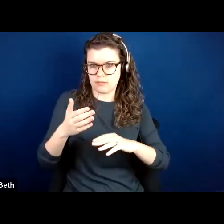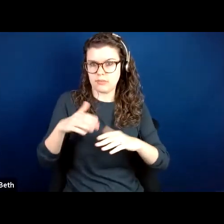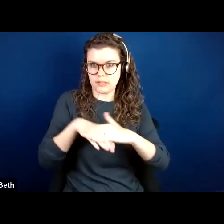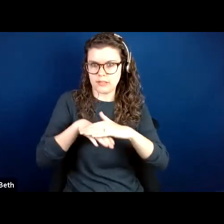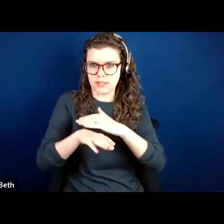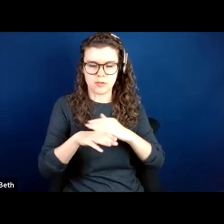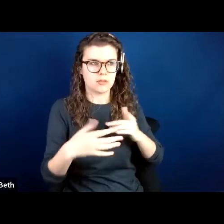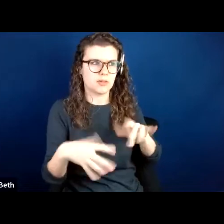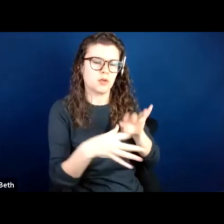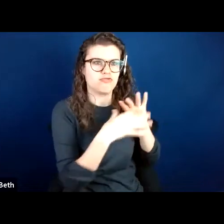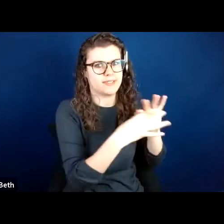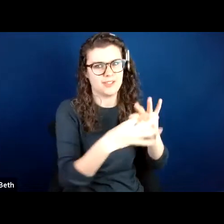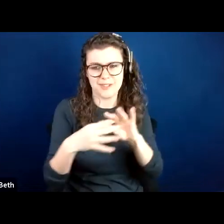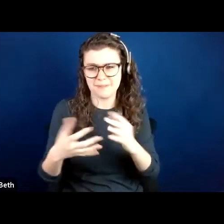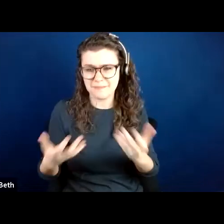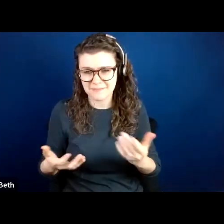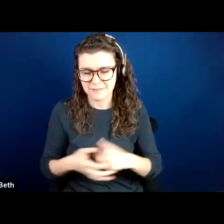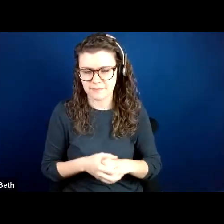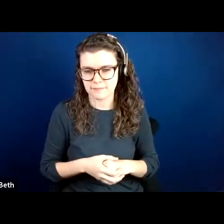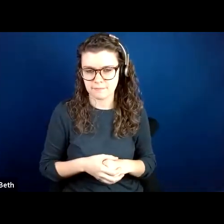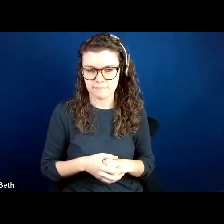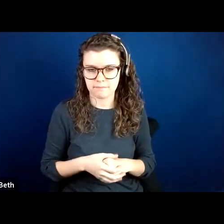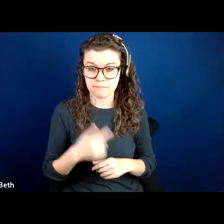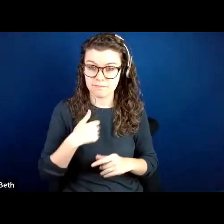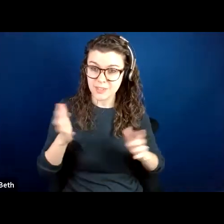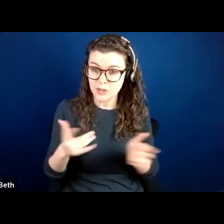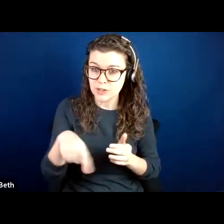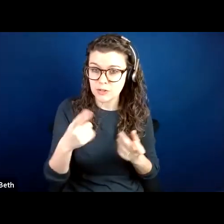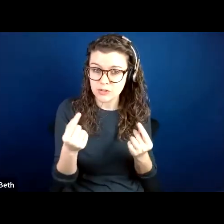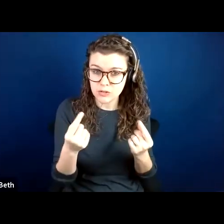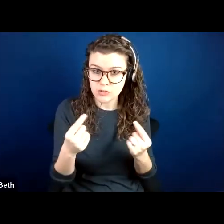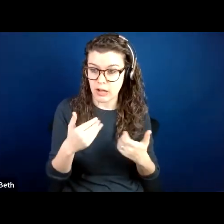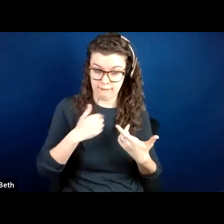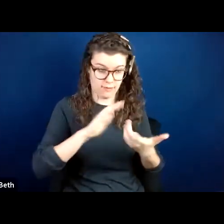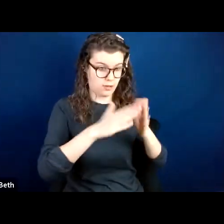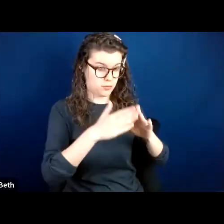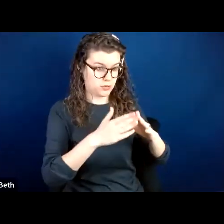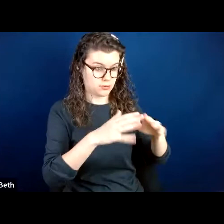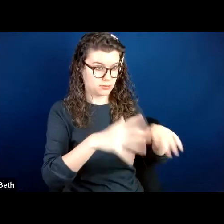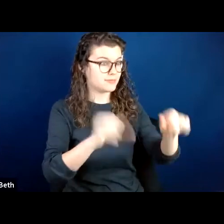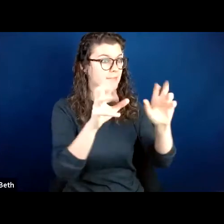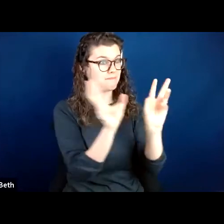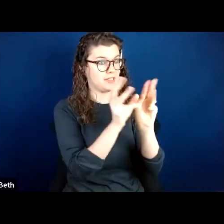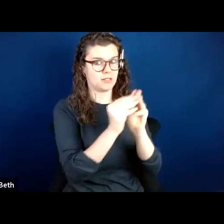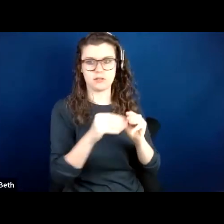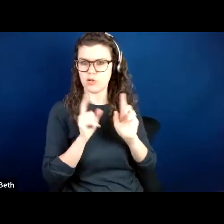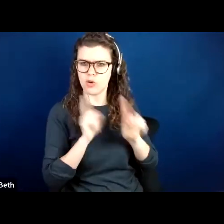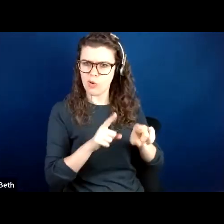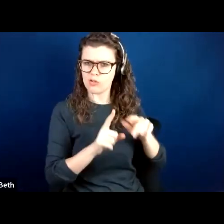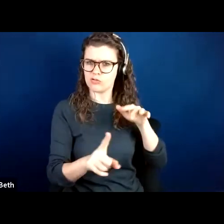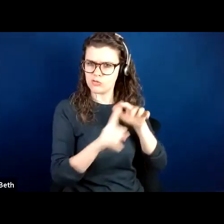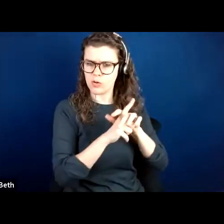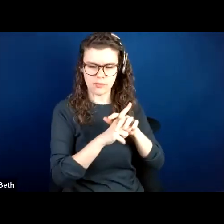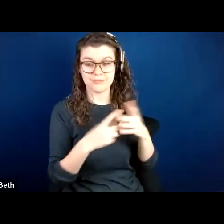encourage people to do is to attend different community meetings. A lot of times there